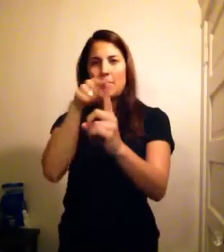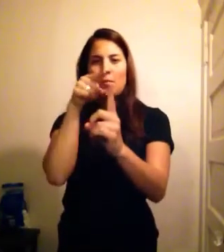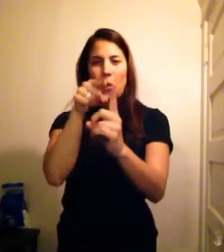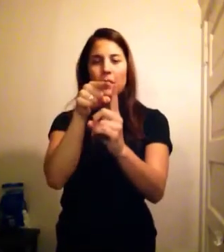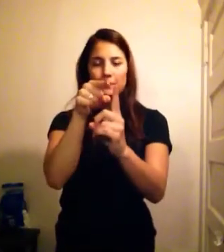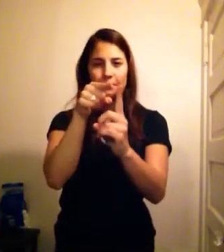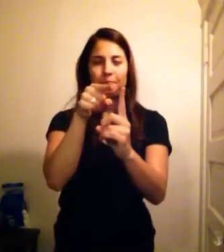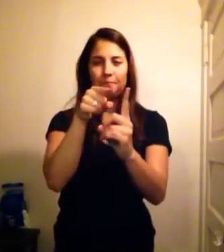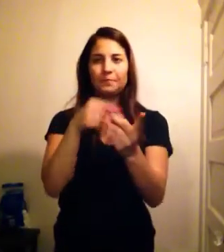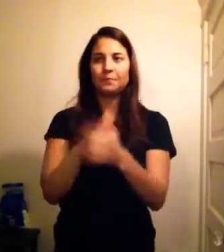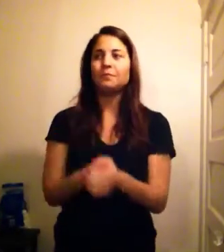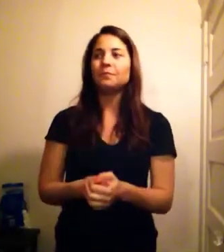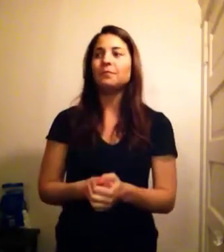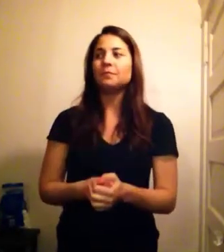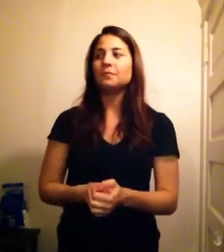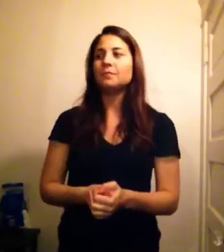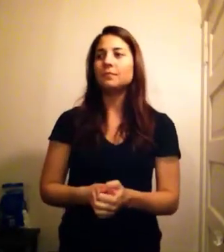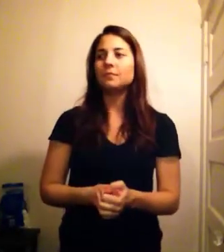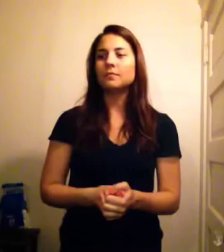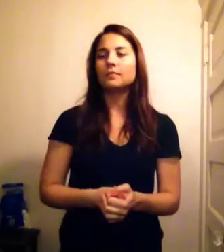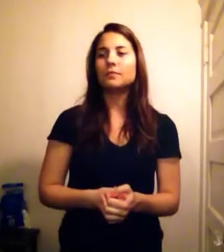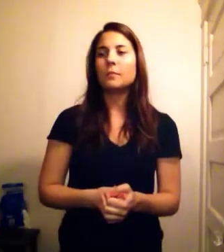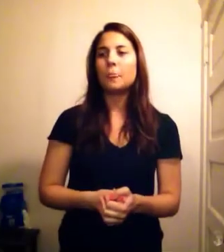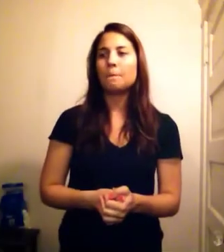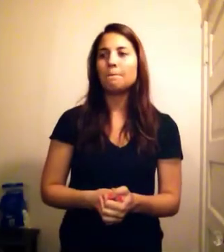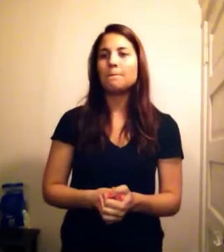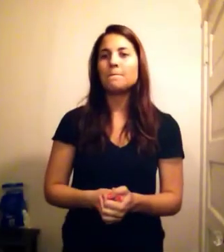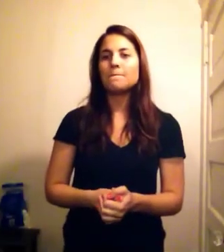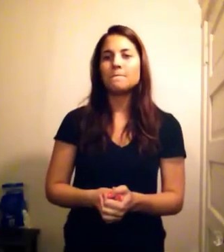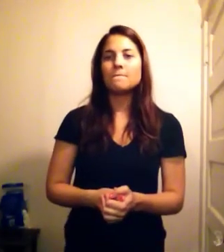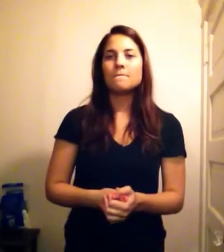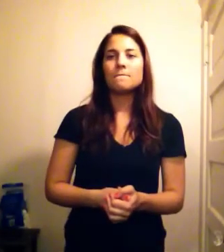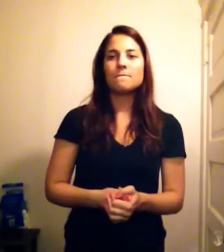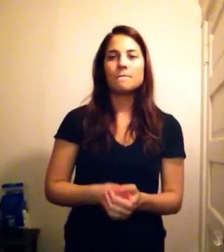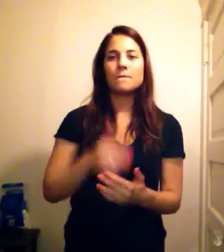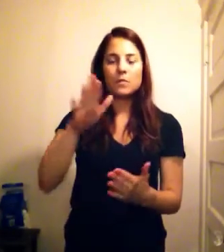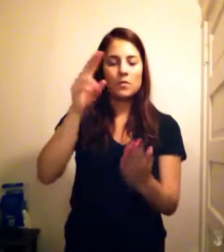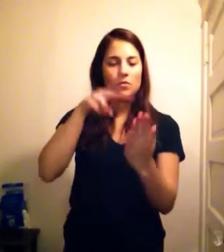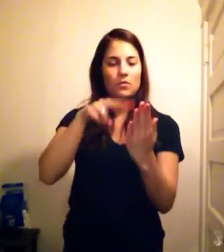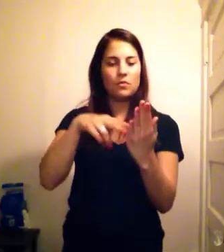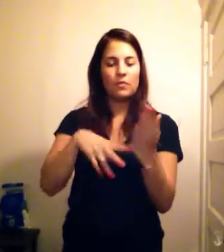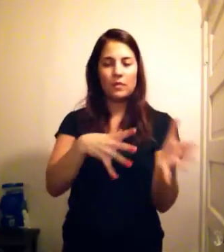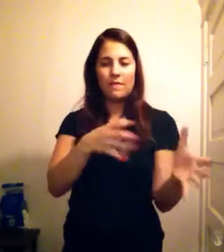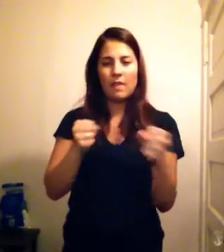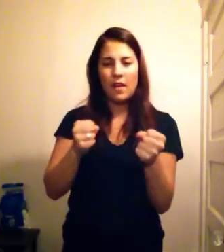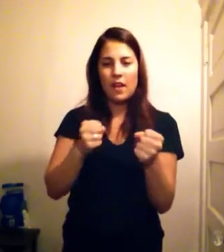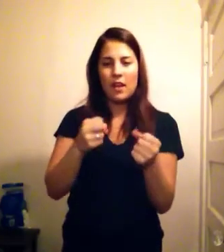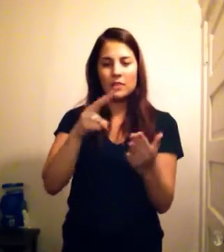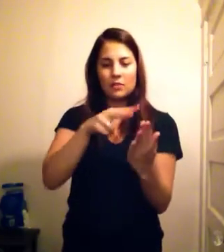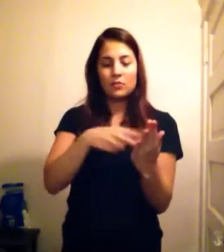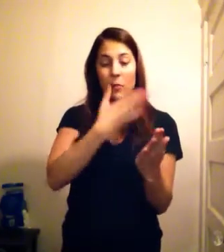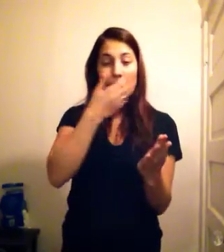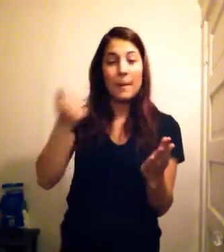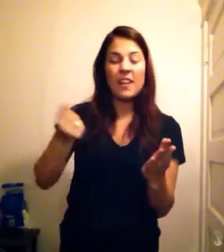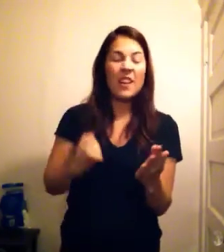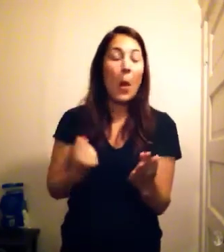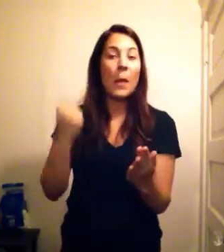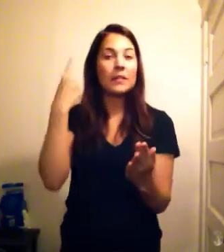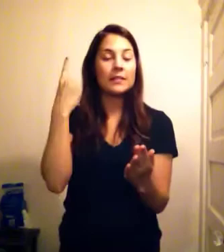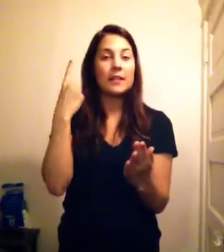quickly will greatly improve your reading speed, efficiency, and comprehension, as well as your own writing. There are